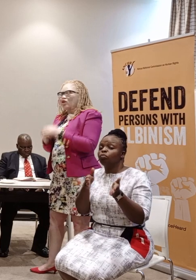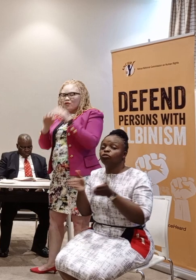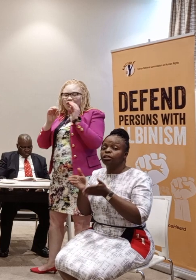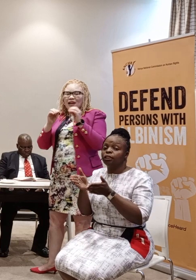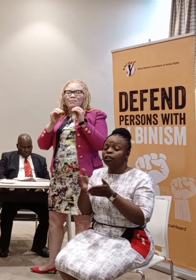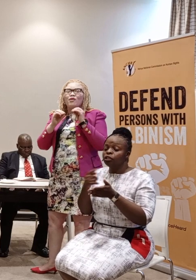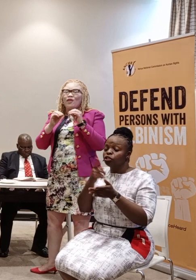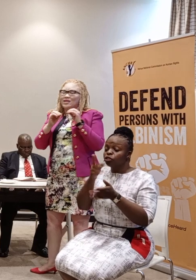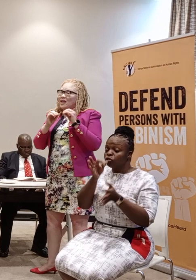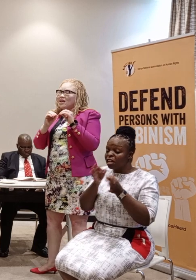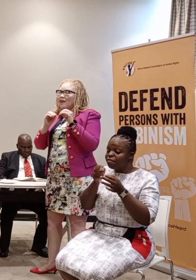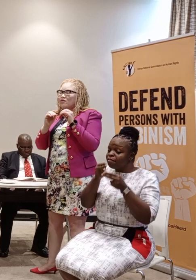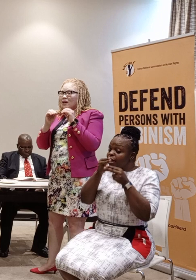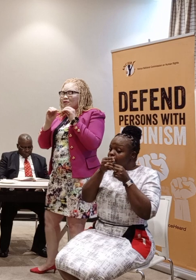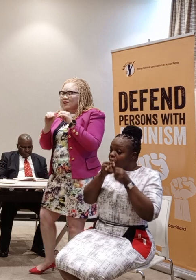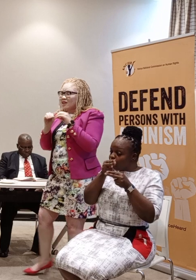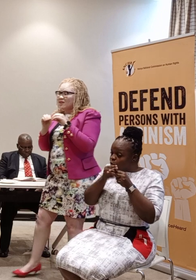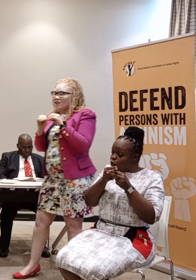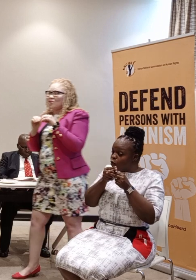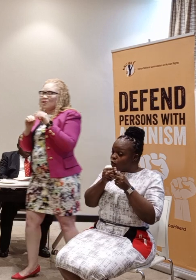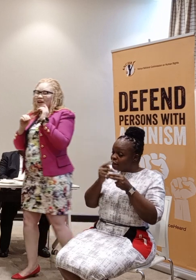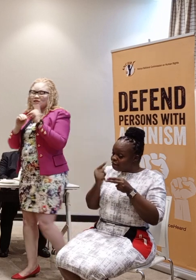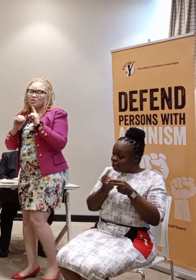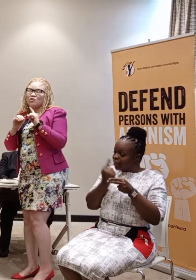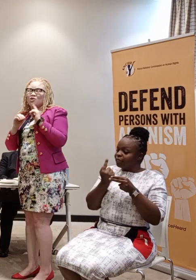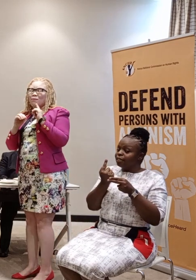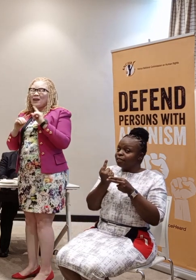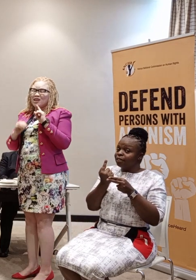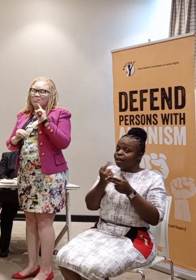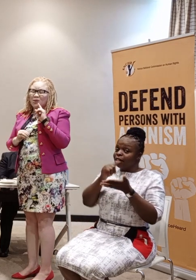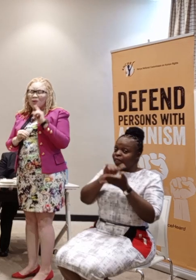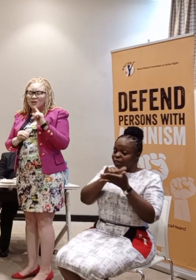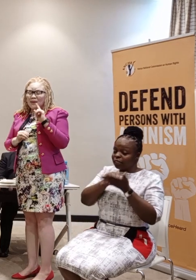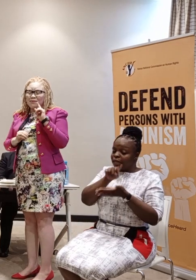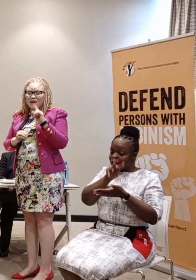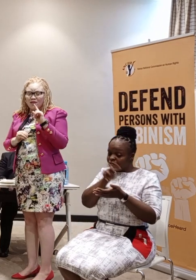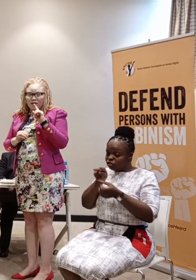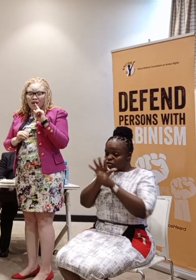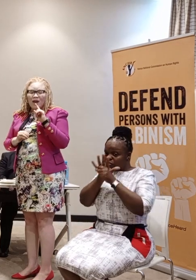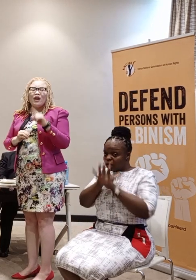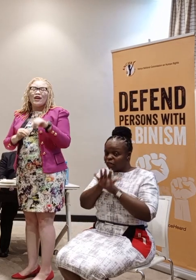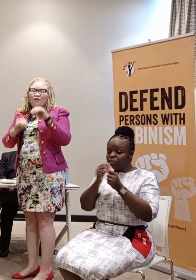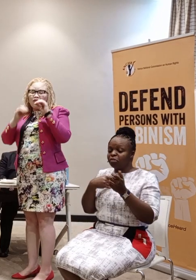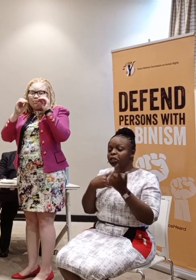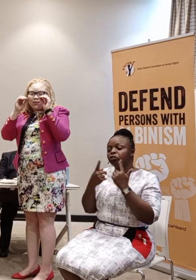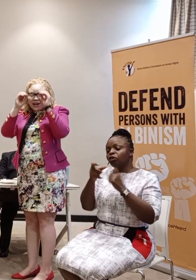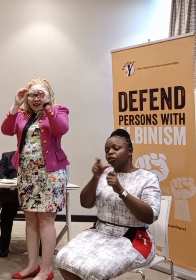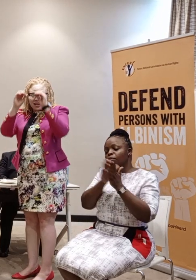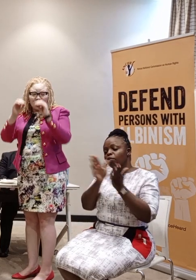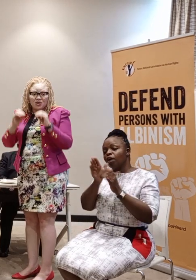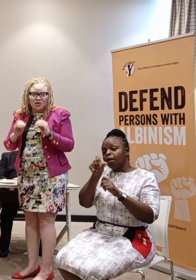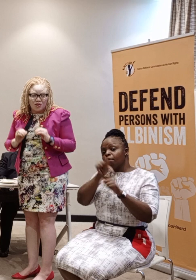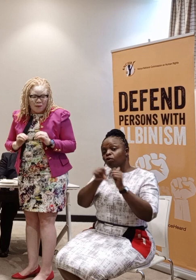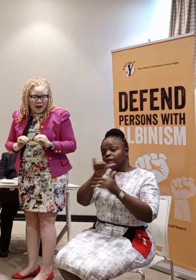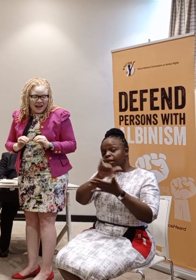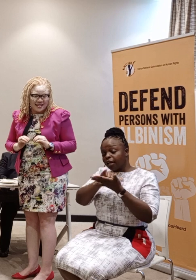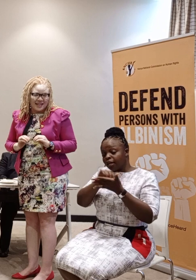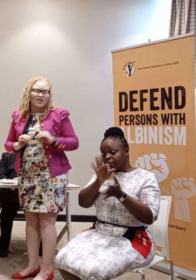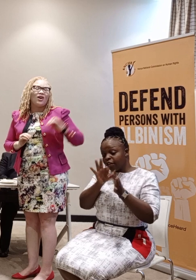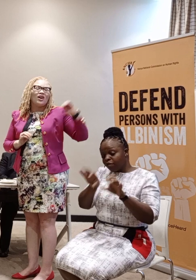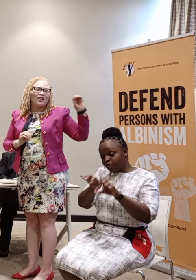So if we are labeled first, I have emphasized a lot on the attitudinal barriers because I believe if we break